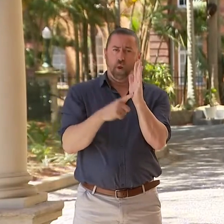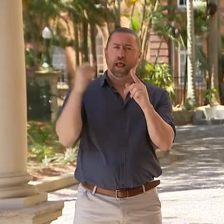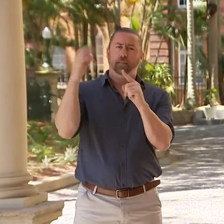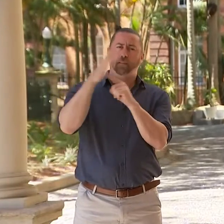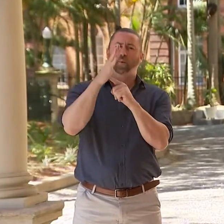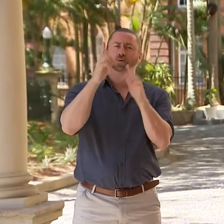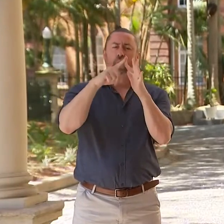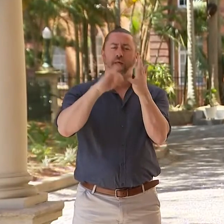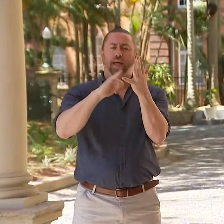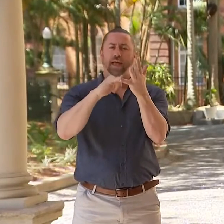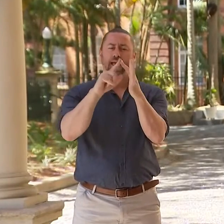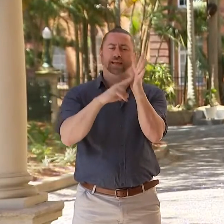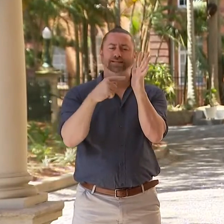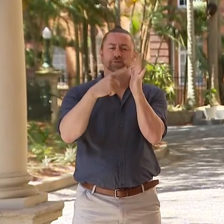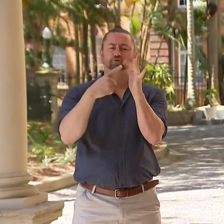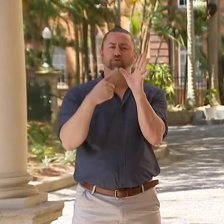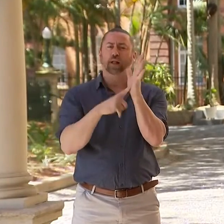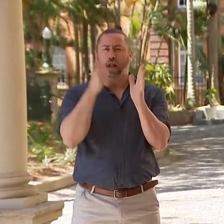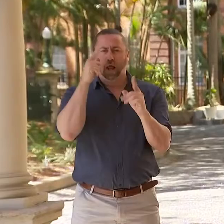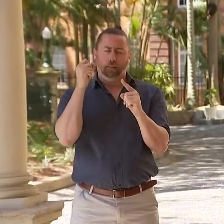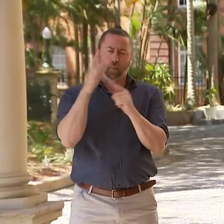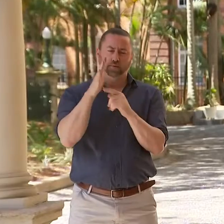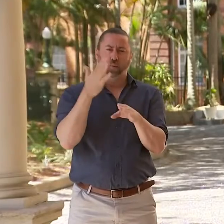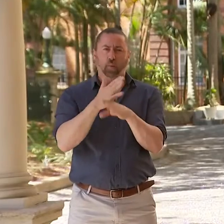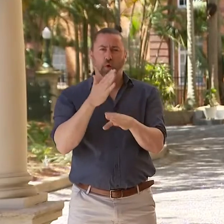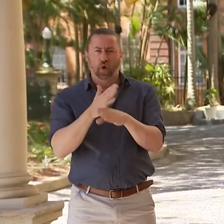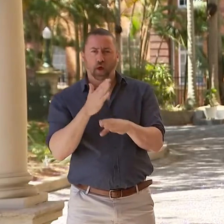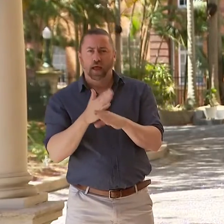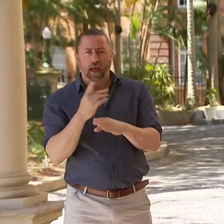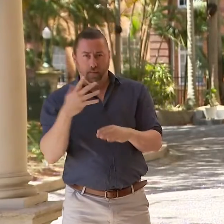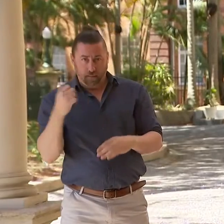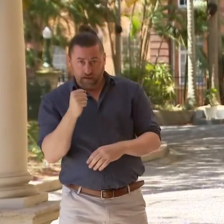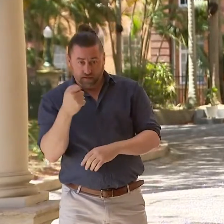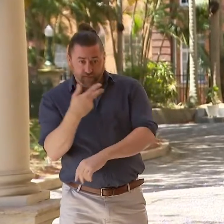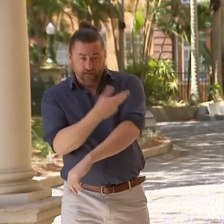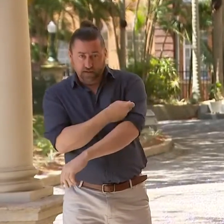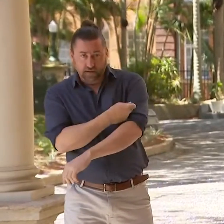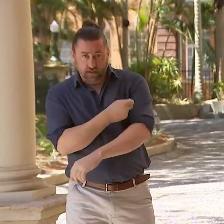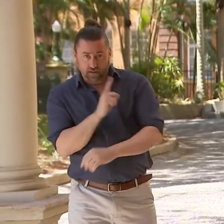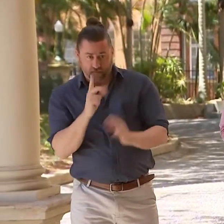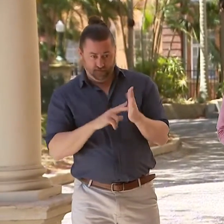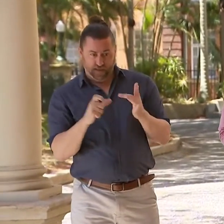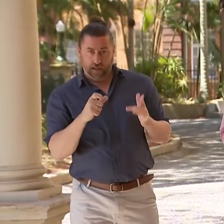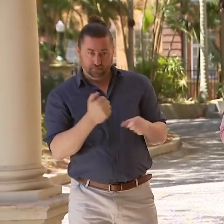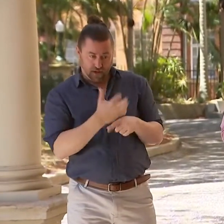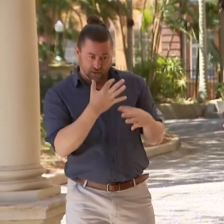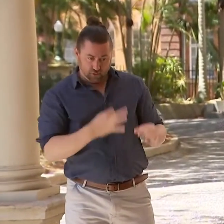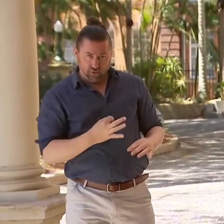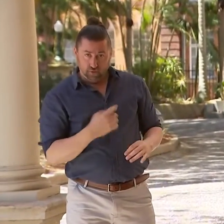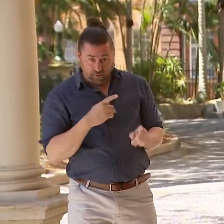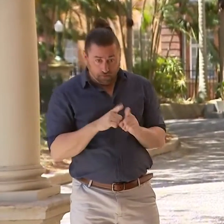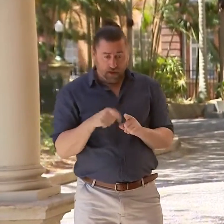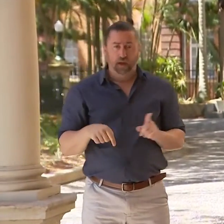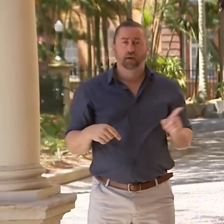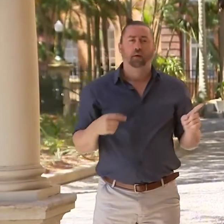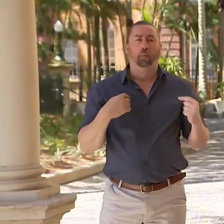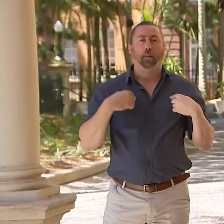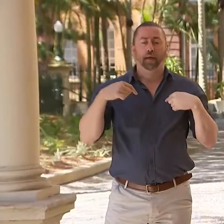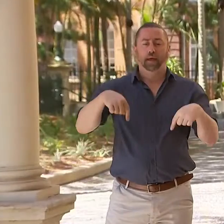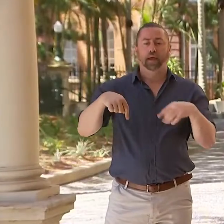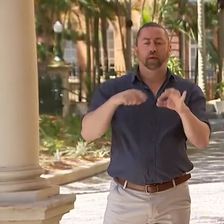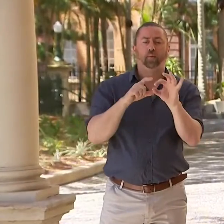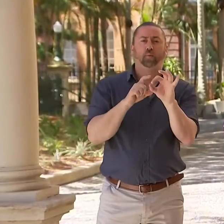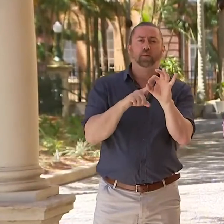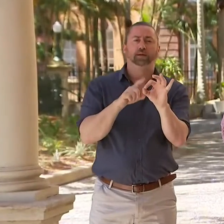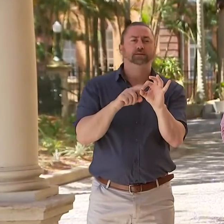I might let Dr. Young just reflect on what advice she might provide there. Yes. So we're gradually going through all of